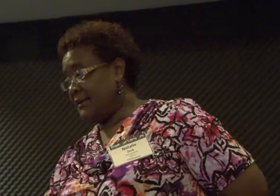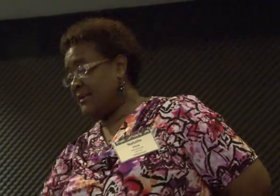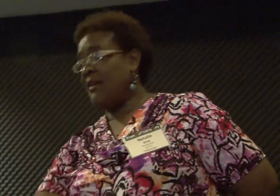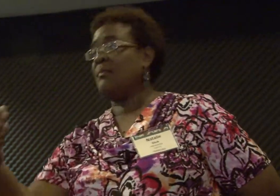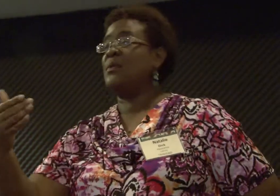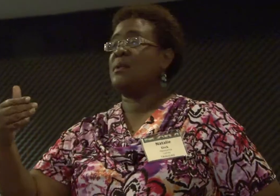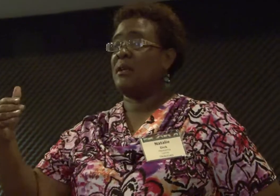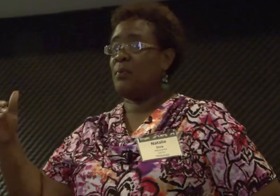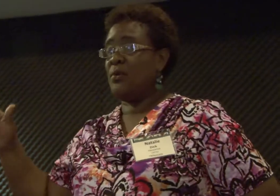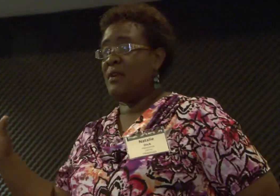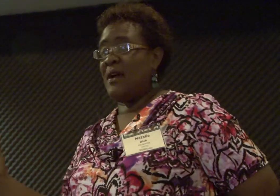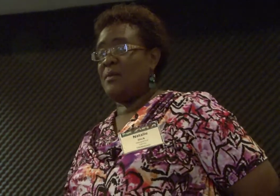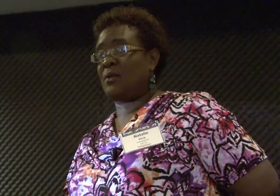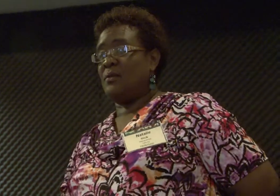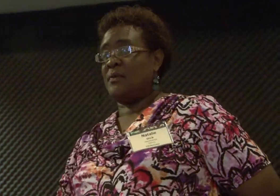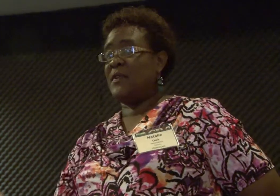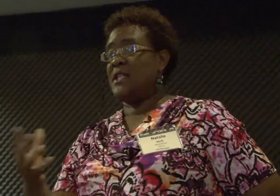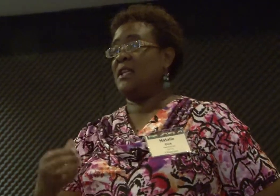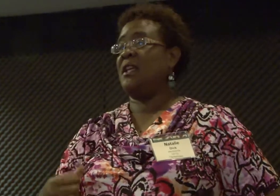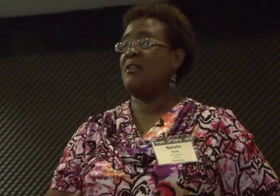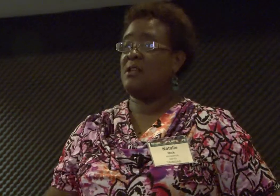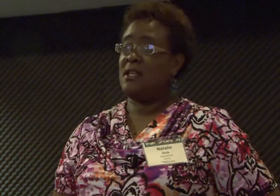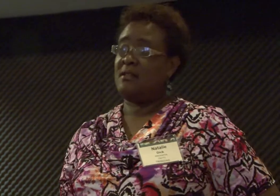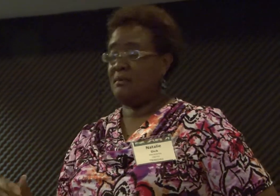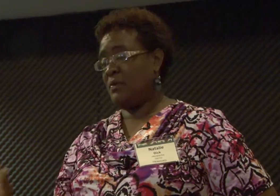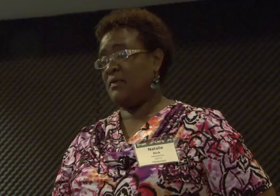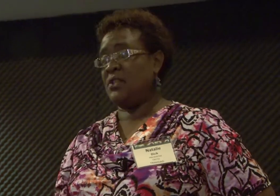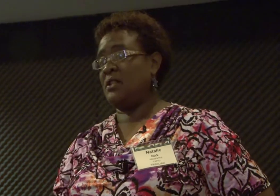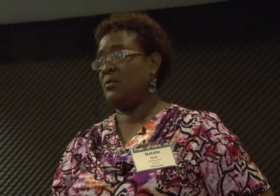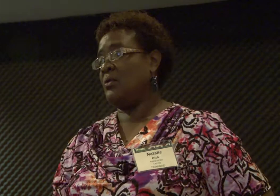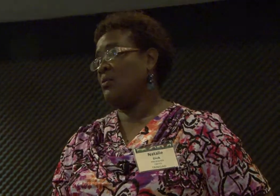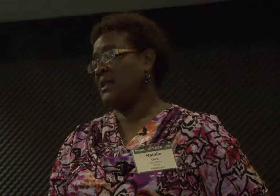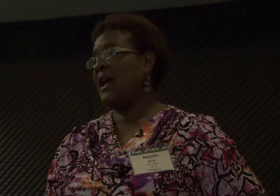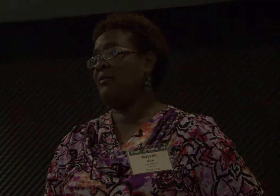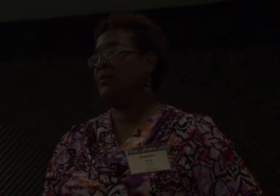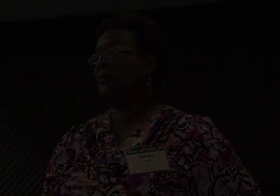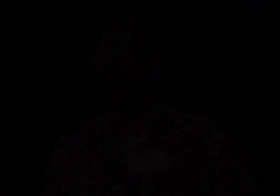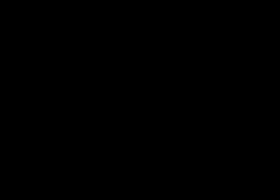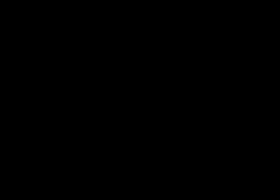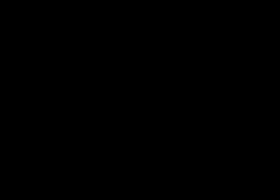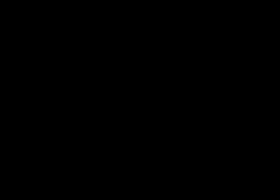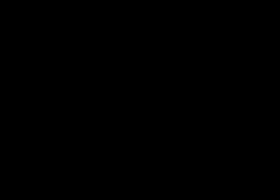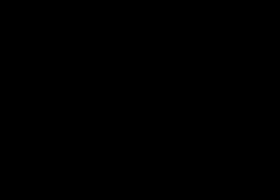therapeutic programs or funding hearing aid provision or what have you.